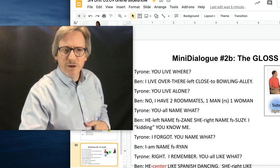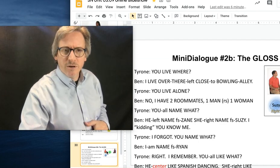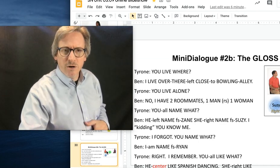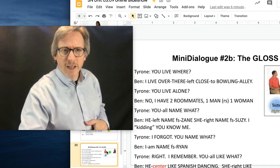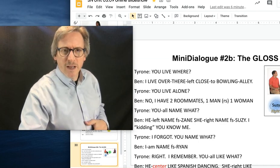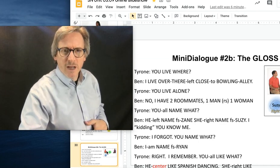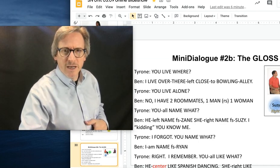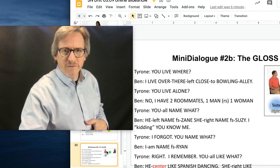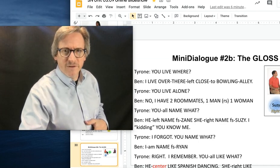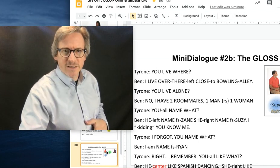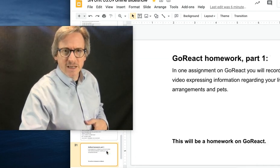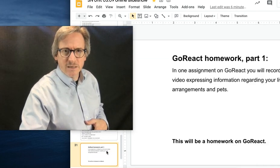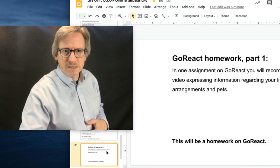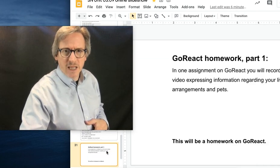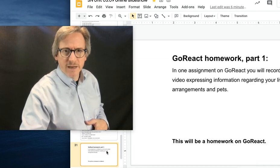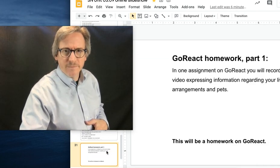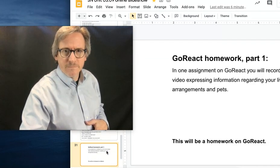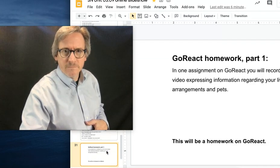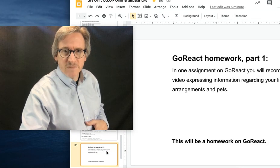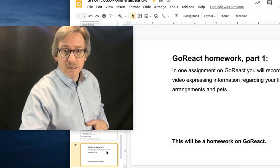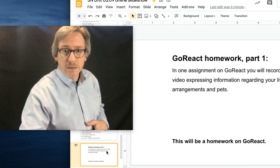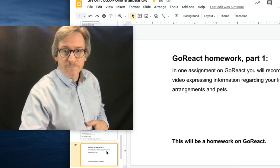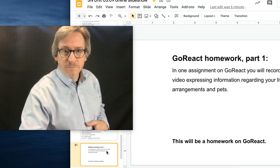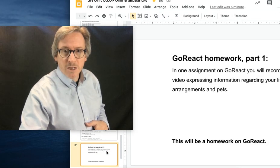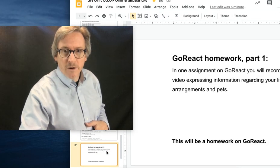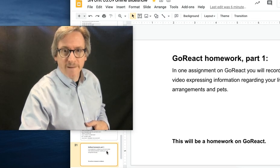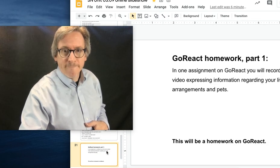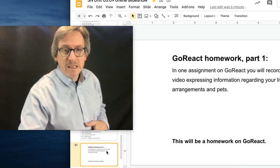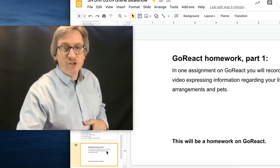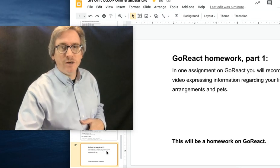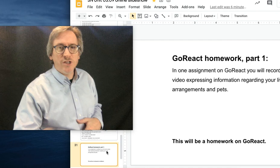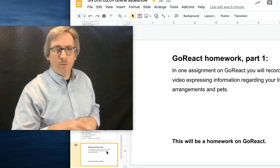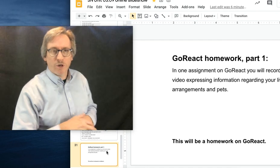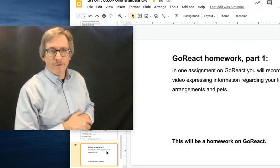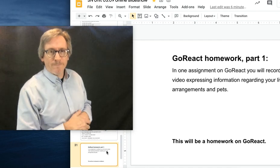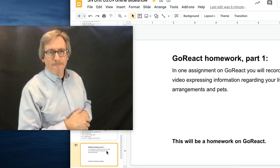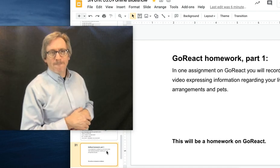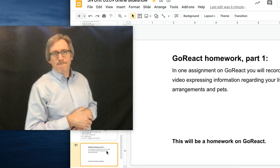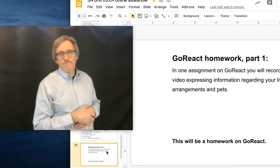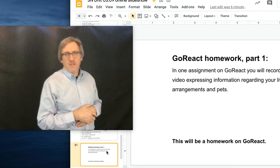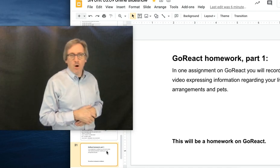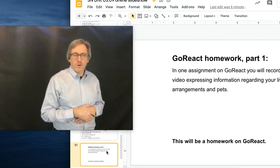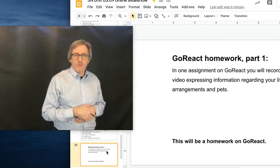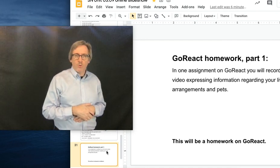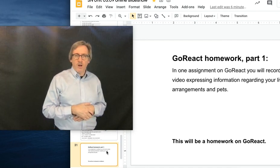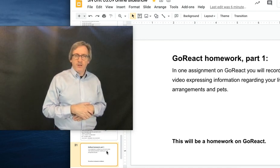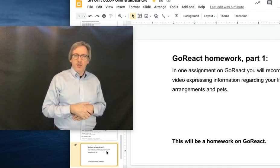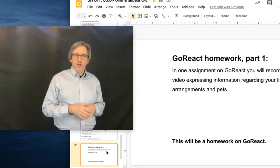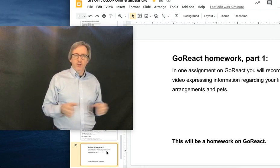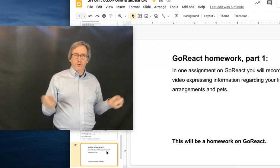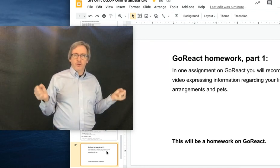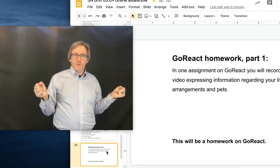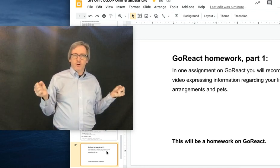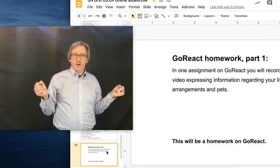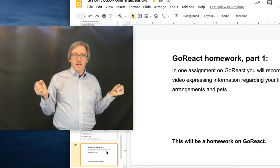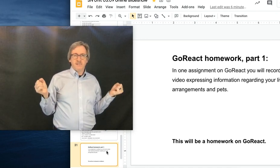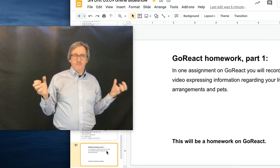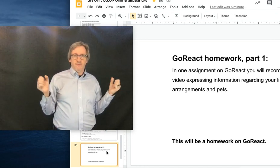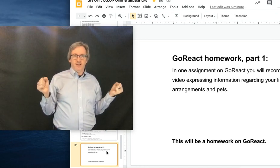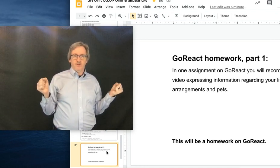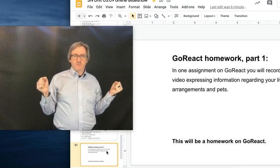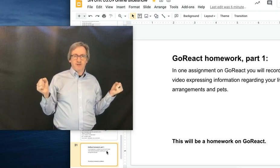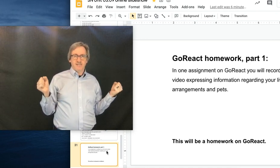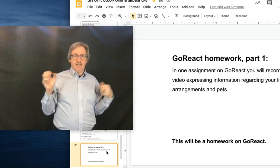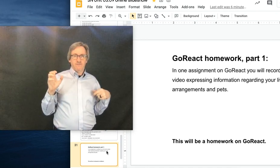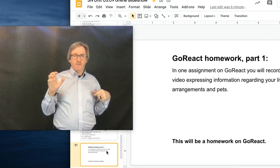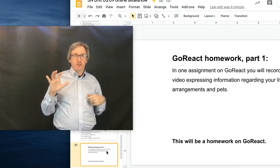that's weird. Okay, I need to fix that slide. All right, so here's the homework. Homework part 1, you are going to record a simple